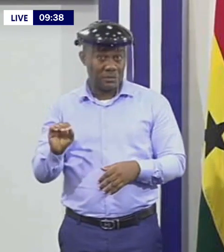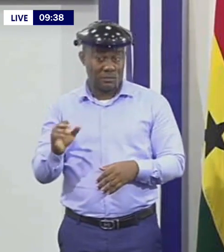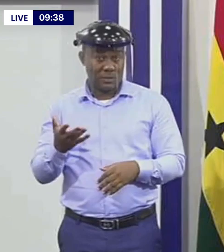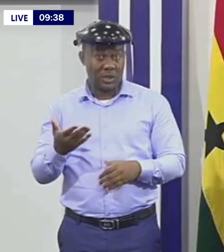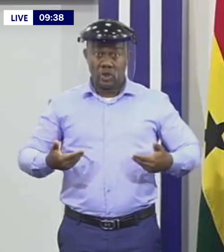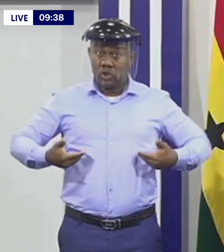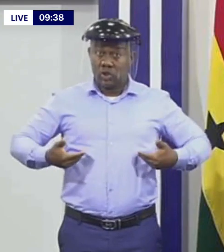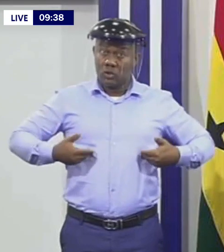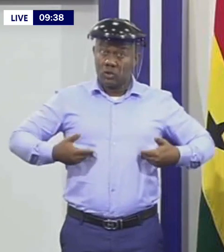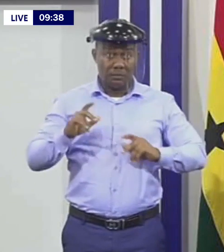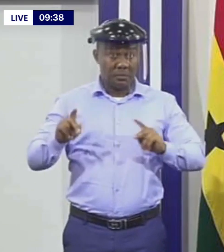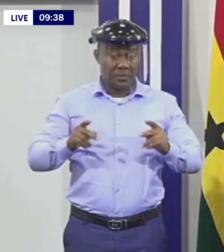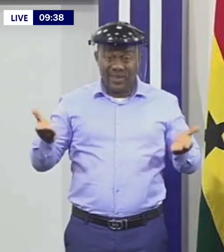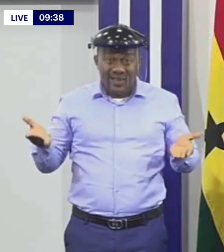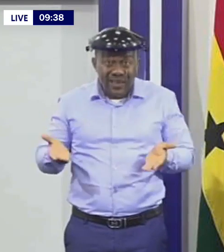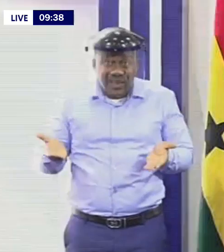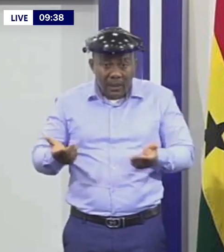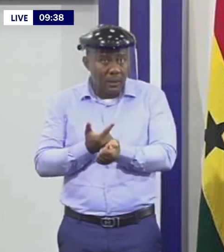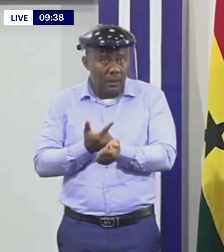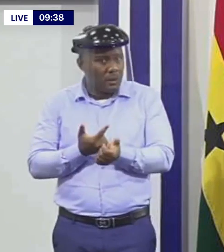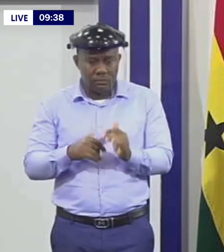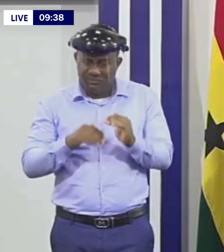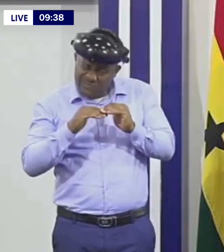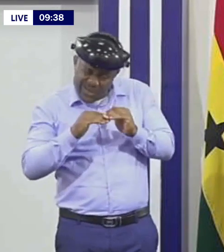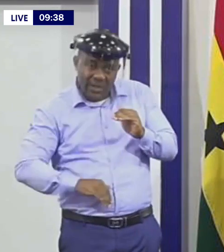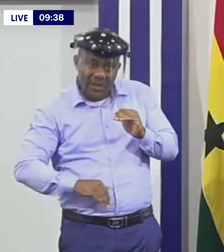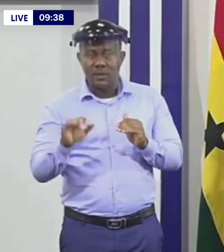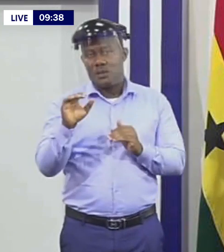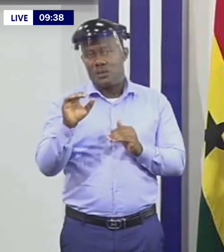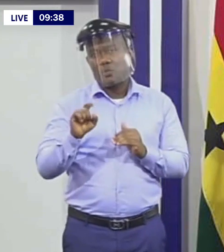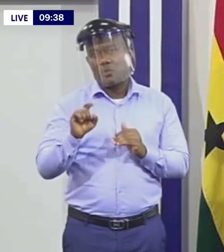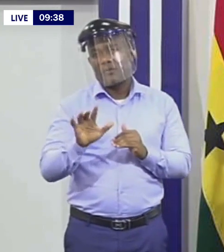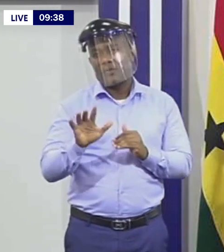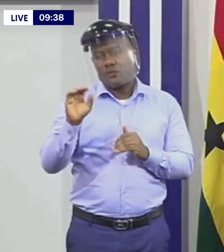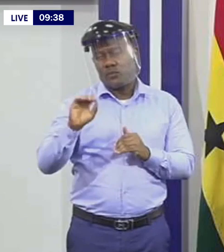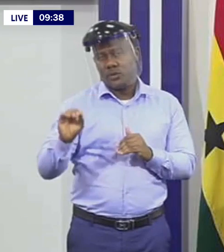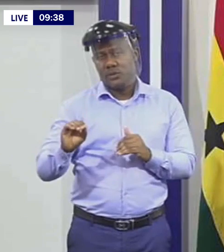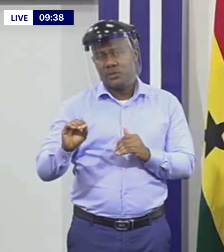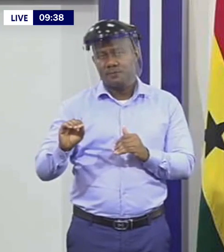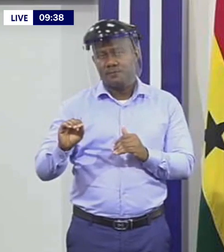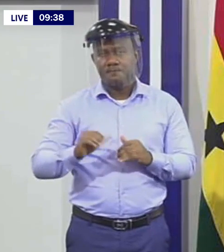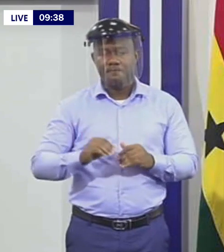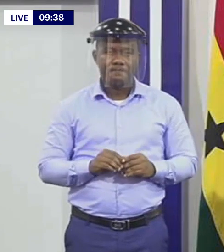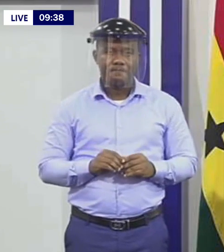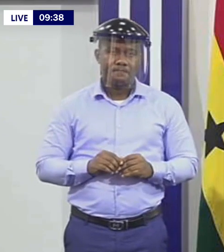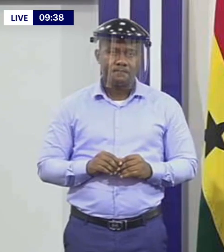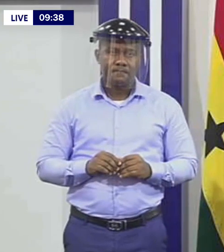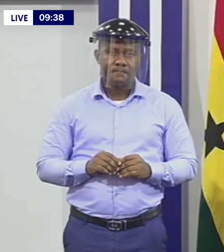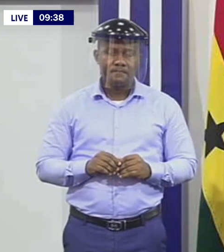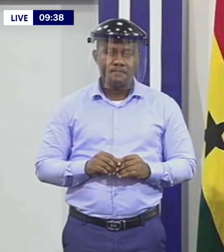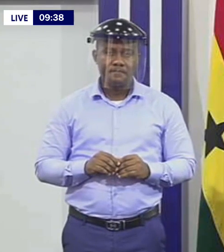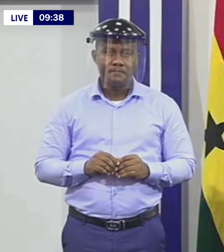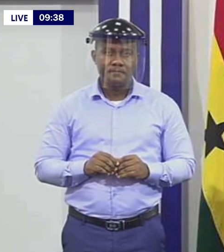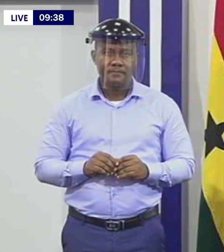young, and here in Ghana, it seems to be even the entire or the total fatality rate for us as a